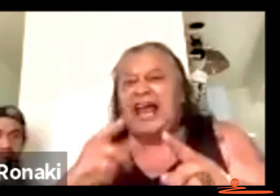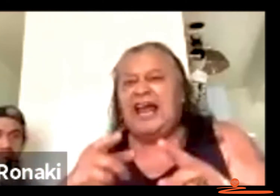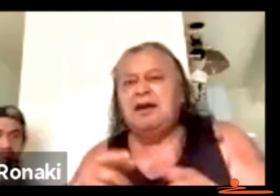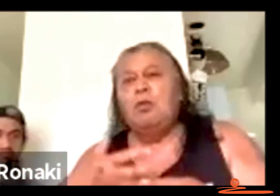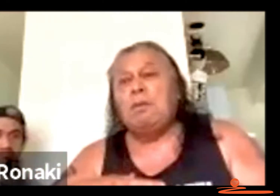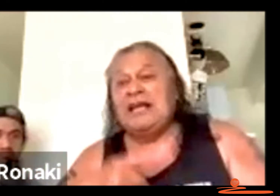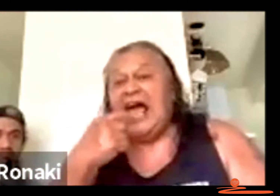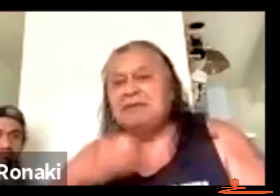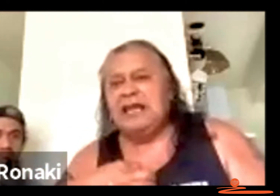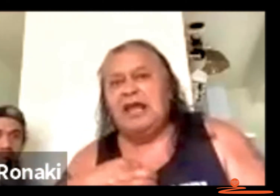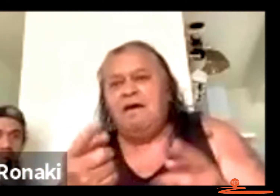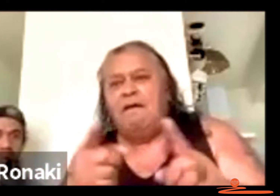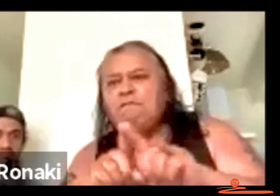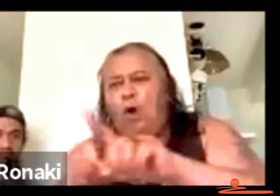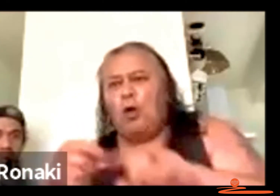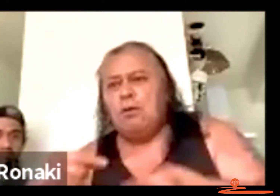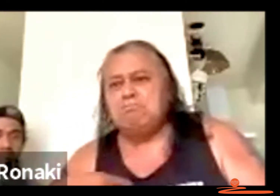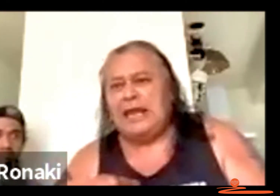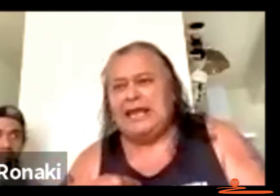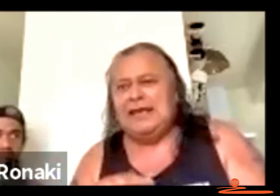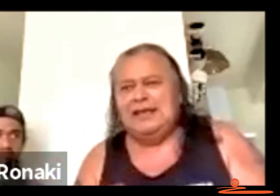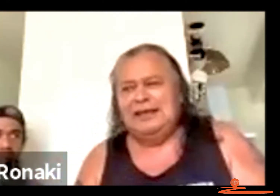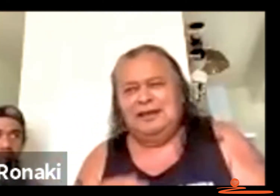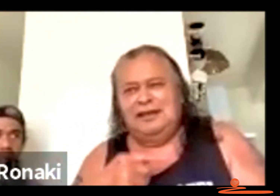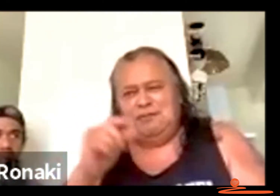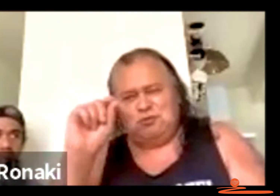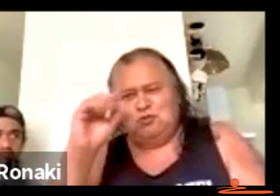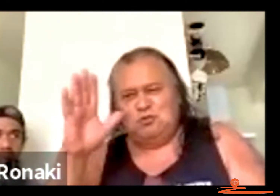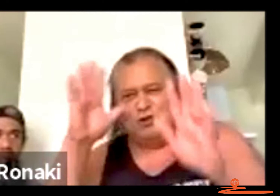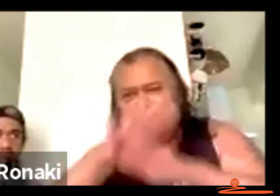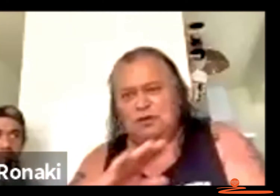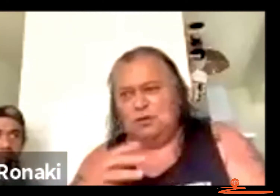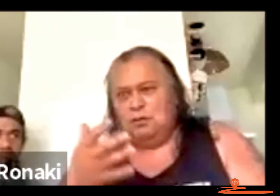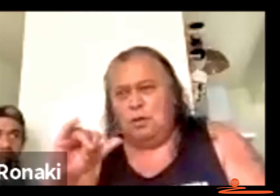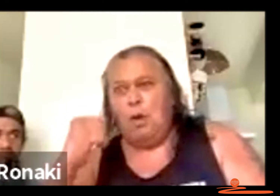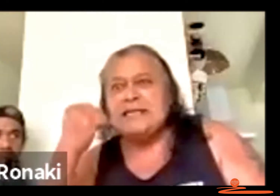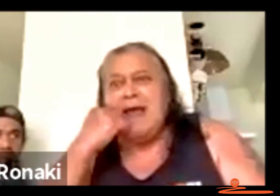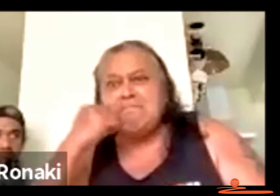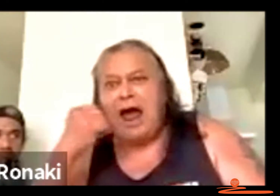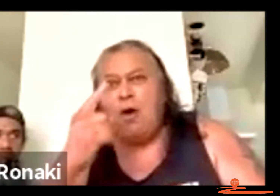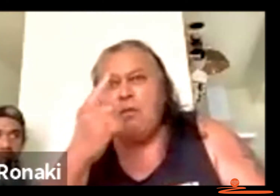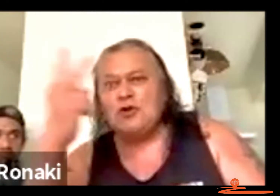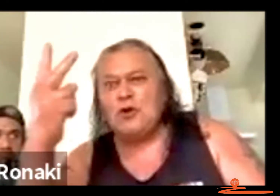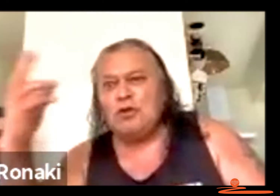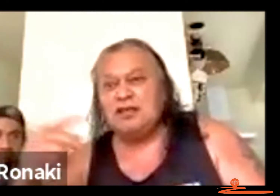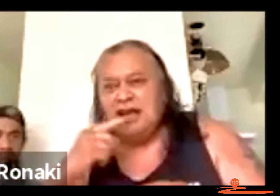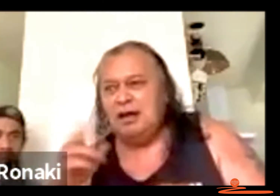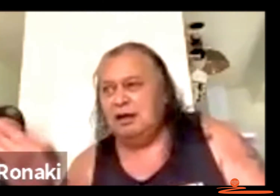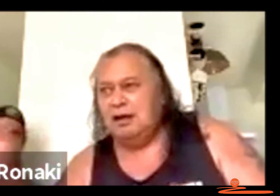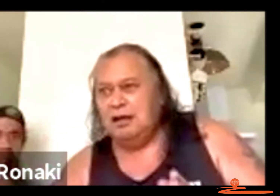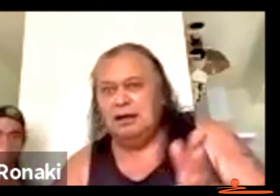so, that would have created a barrier. But they need to be able to follow my